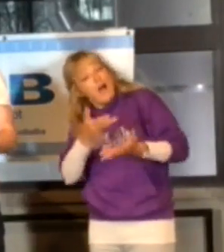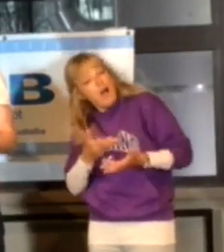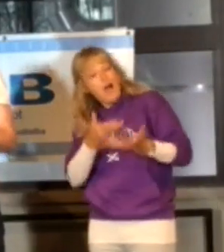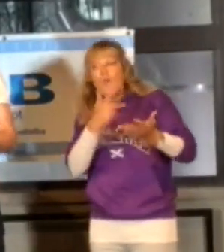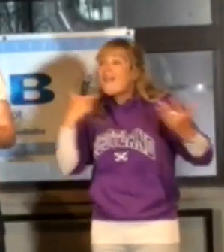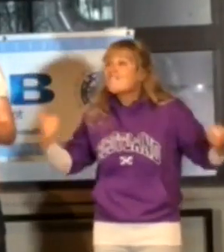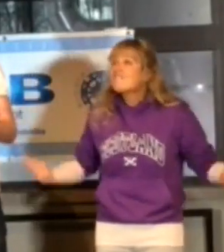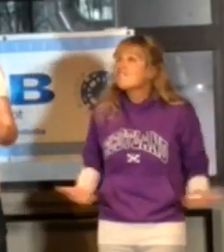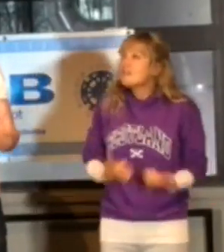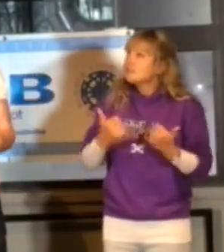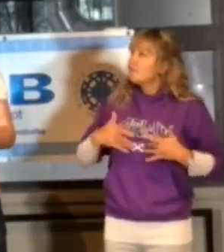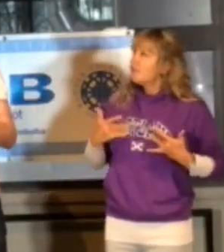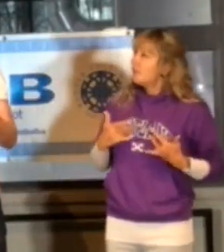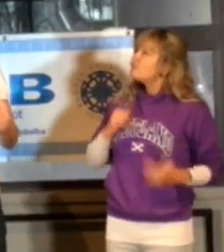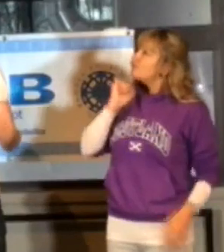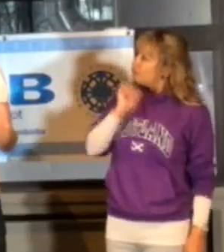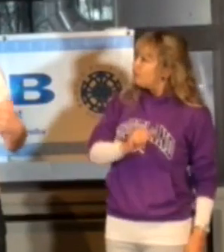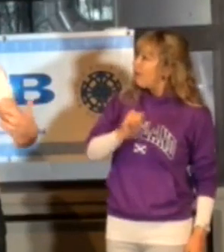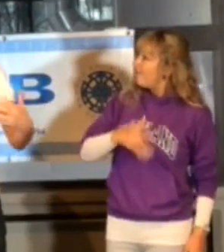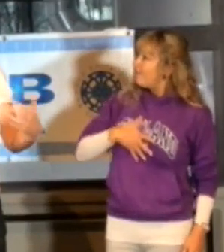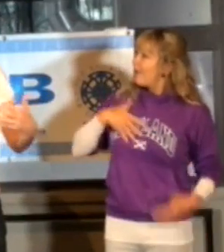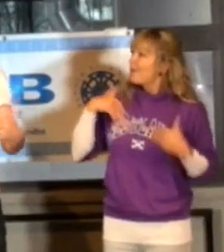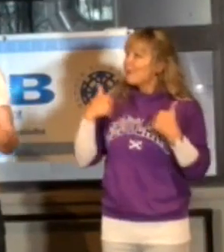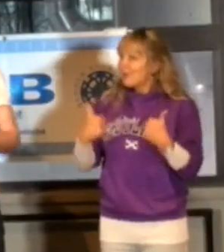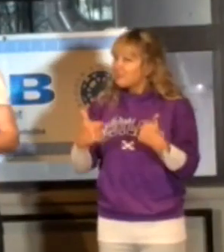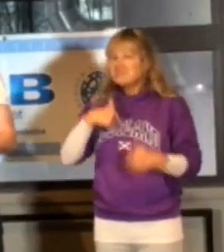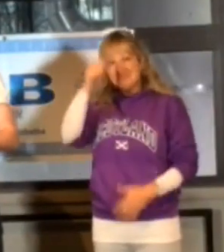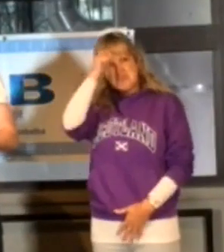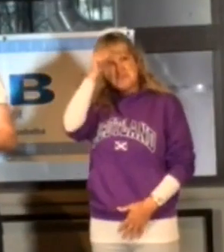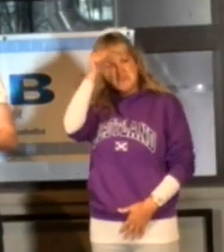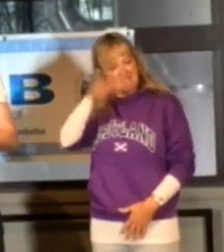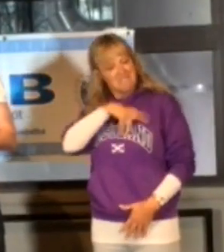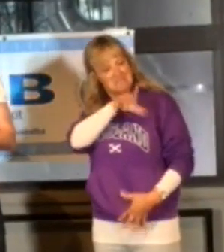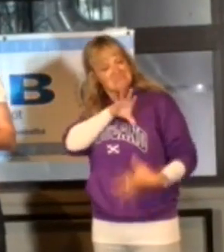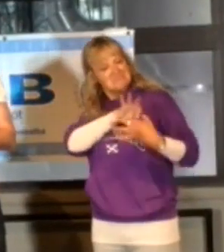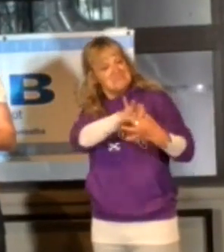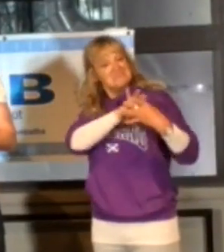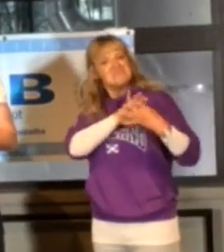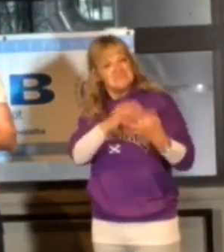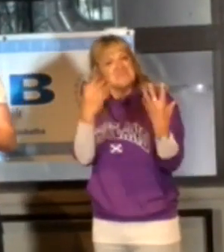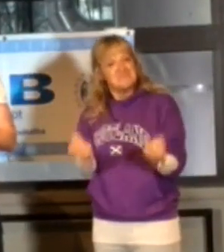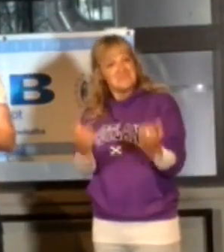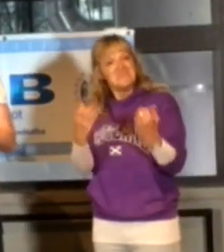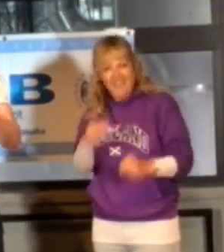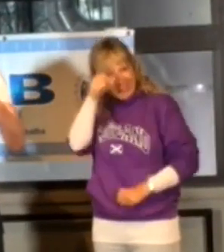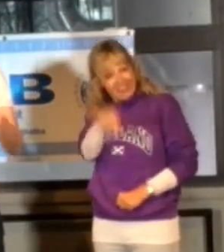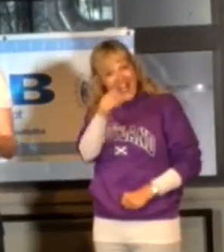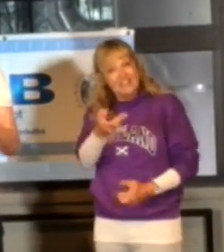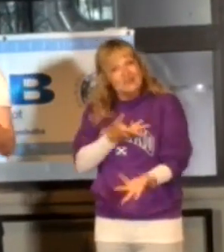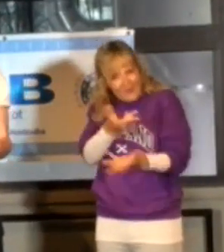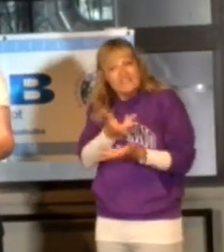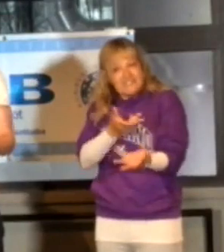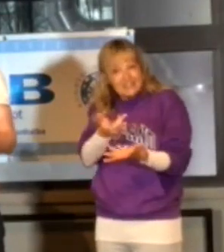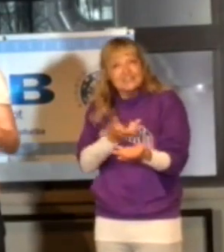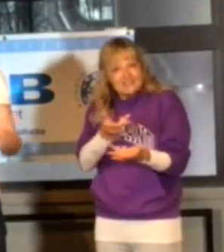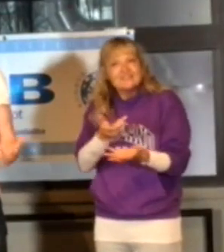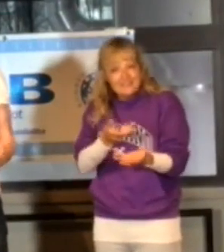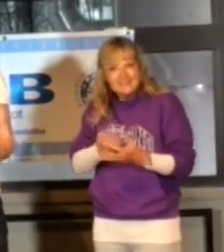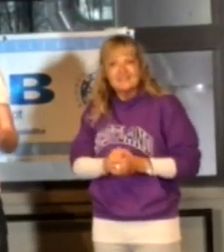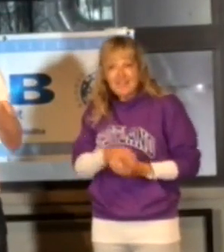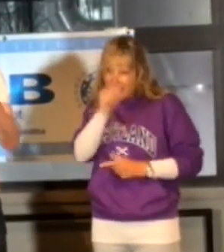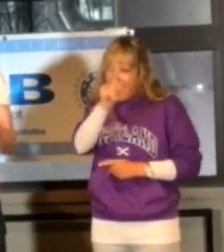away from them feeling empowered, feeling good, and feeling even more bonded to that person you discussed with. So those are the types